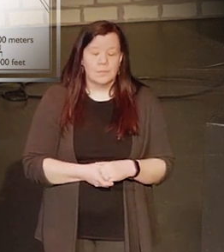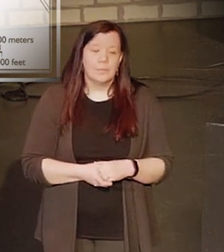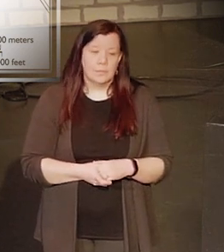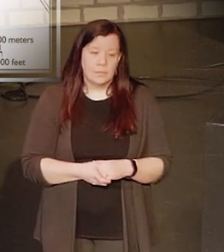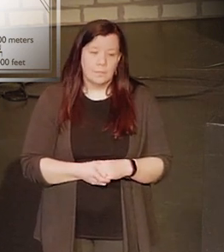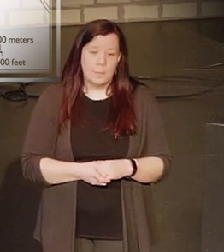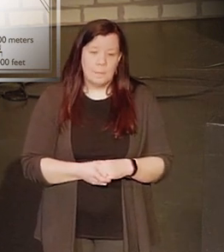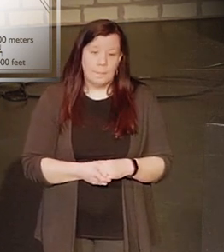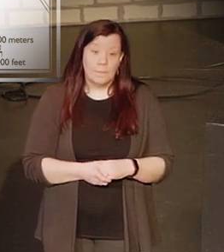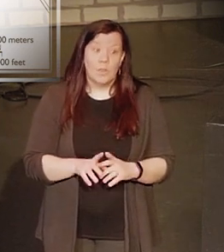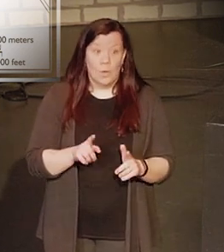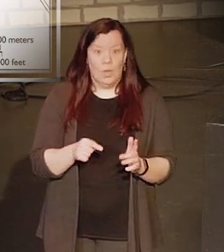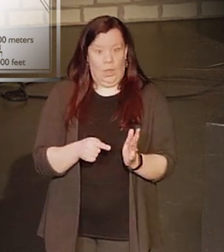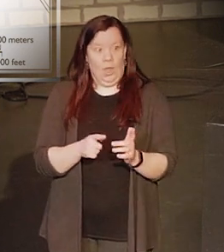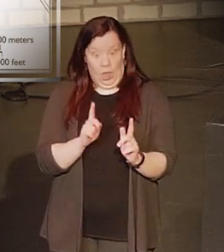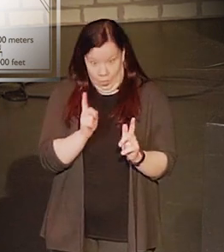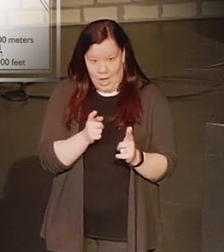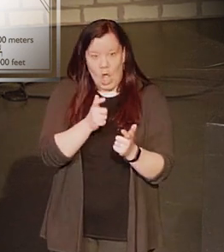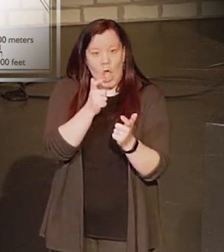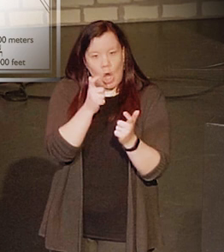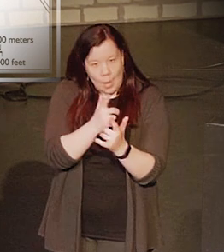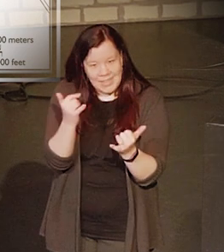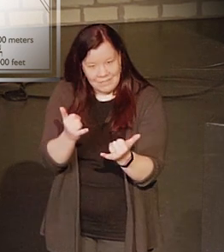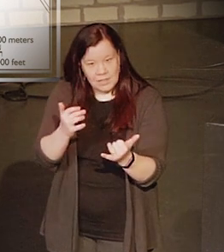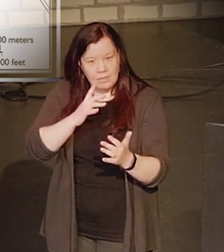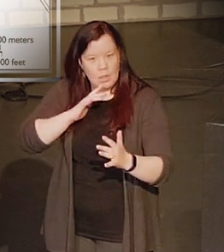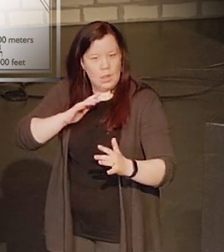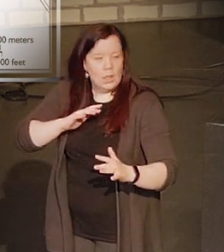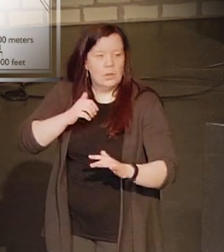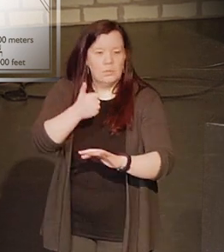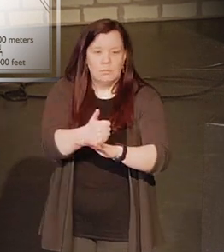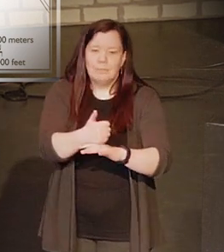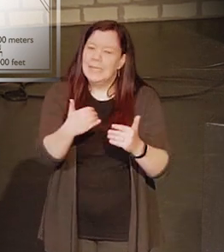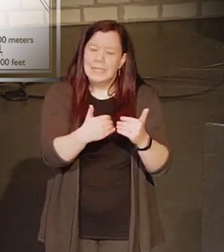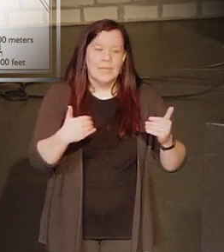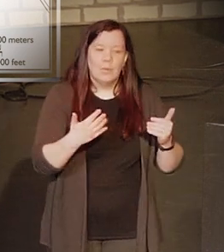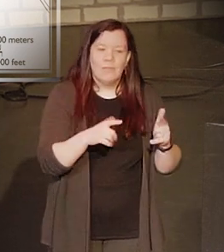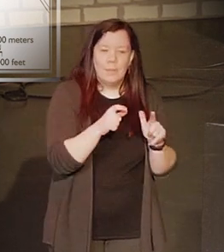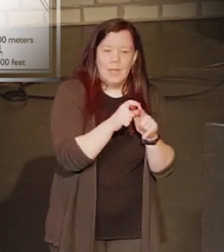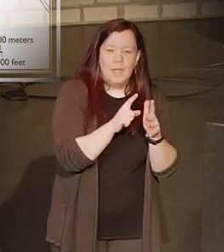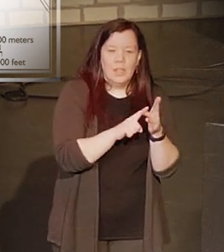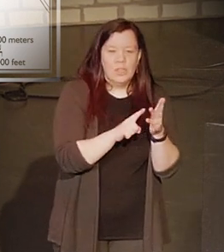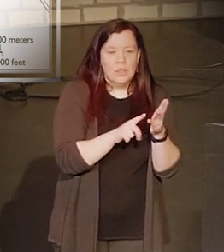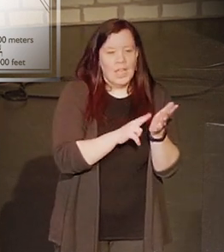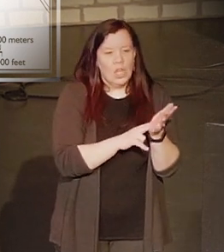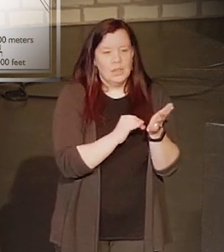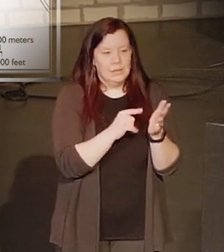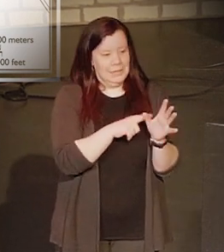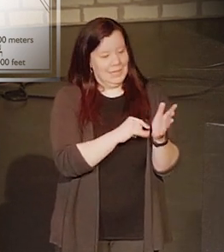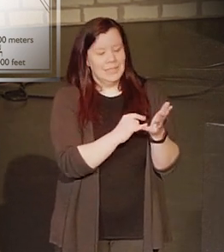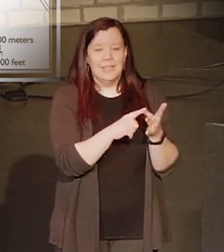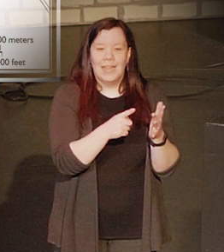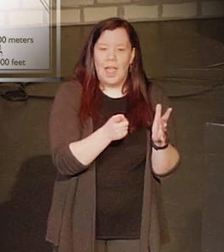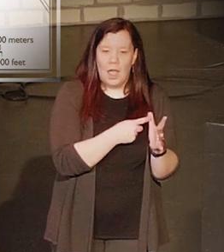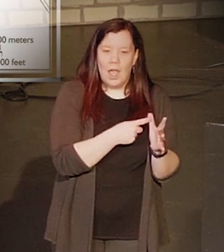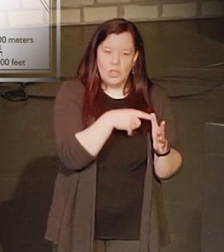And the comedy festival, an entirely separate festival from the Dionysia, where tragedy is the mainstay,